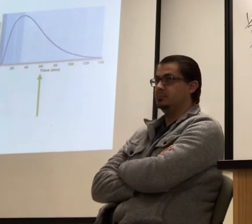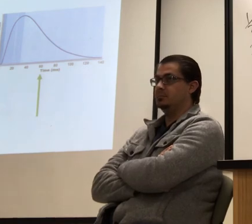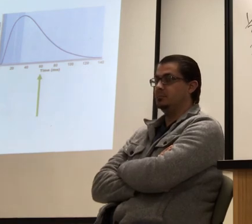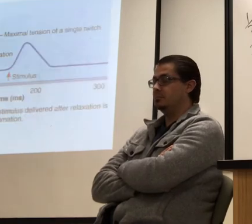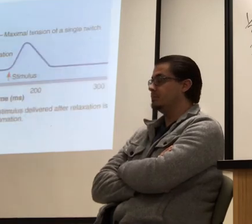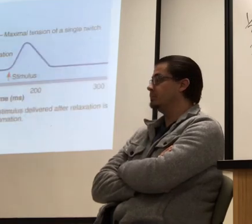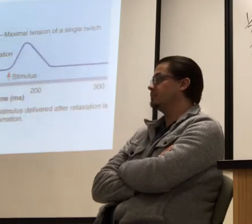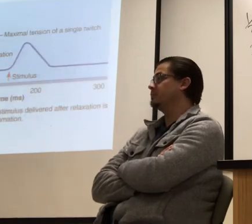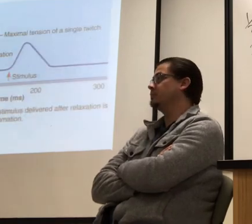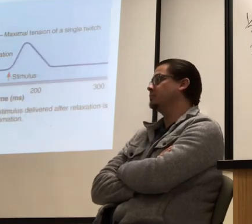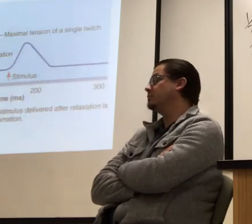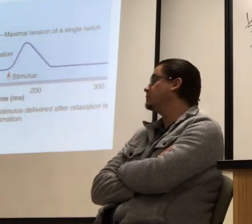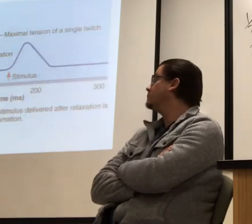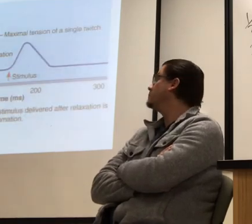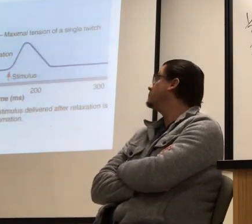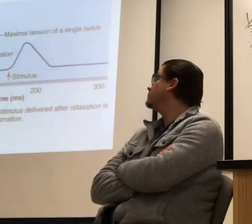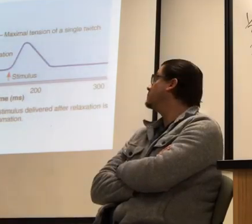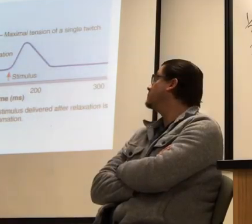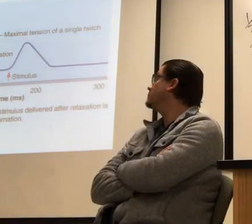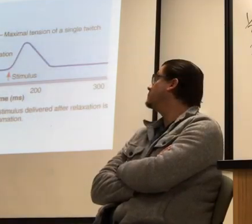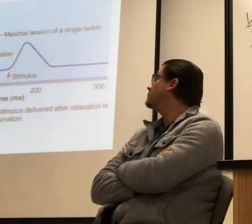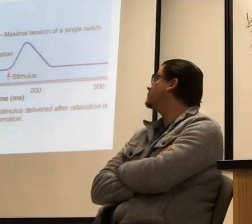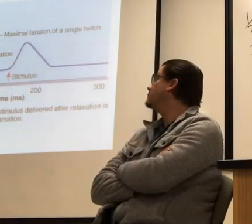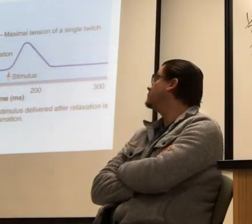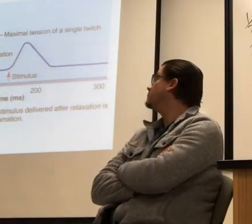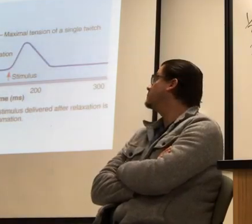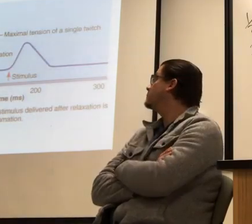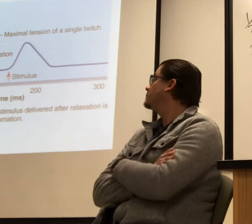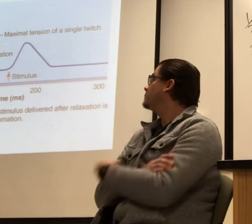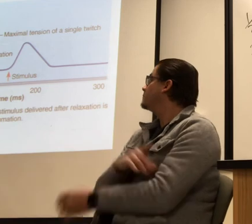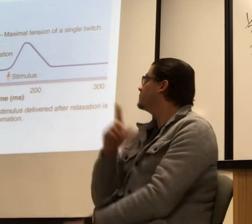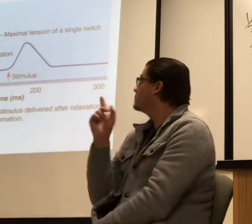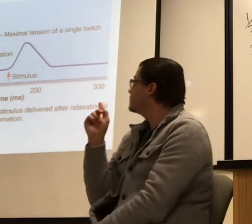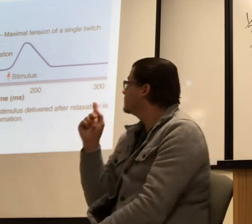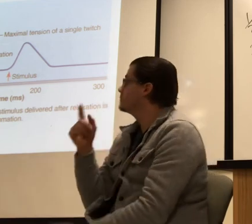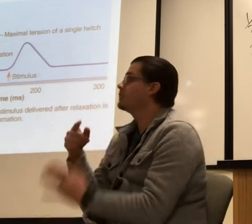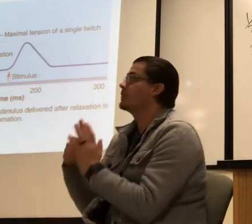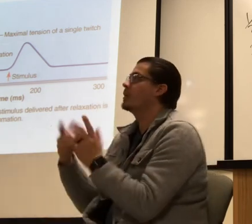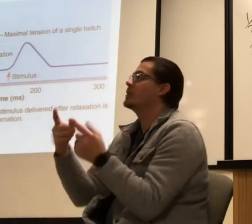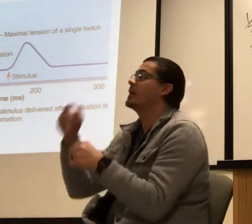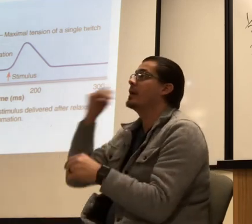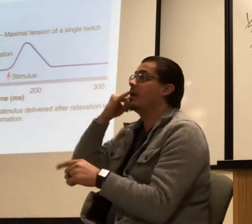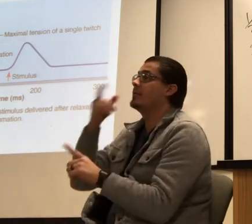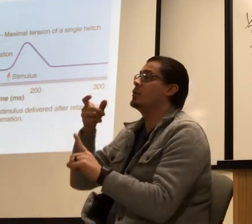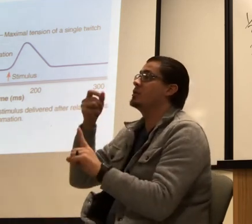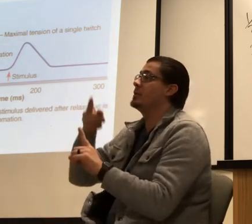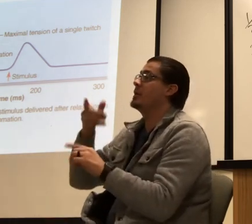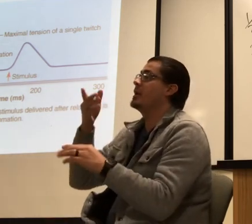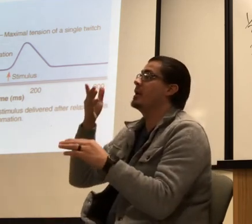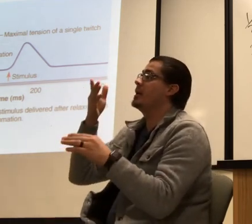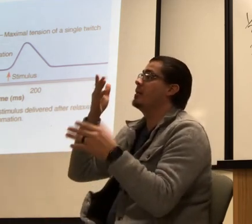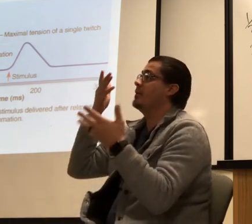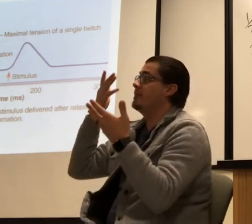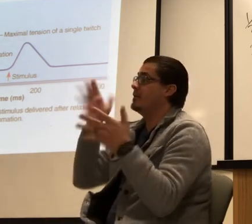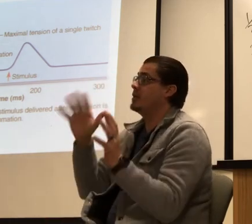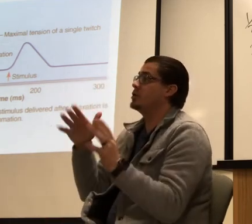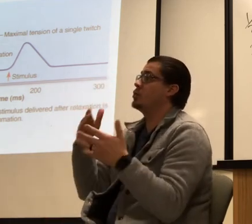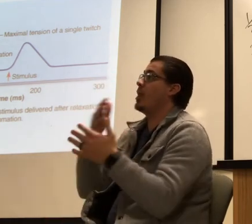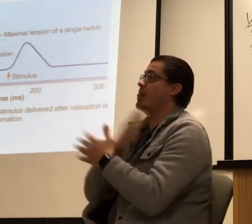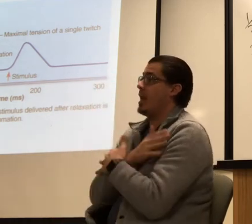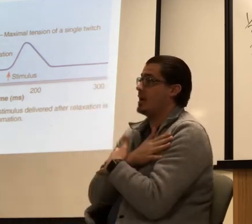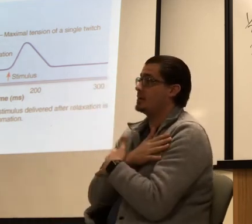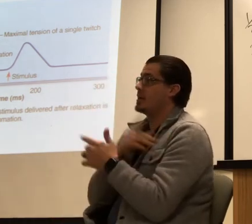All right, let's move on. The next slide shows you what happens if you stimulate after the twitch is completely done.